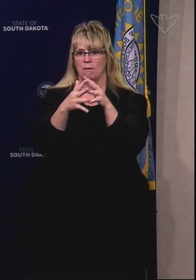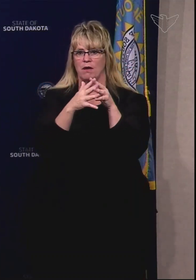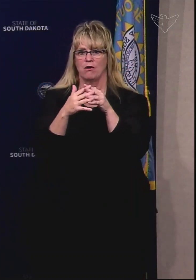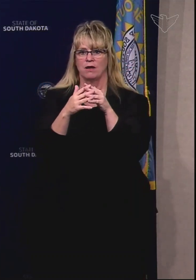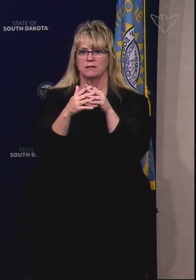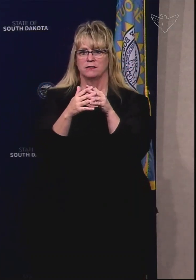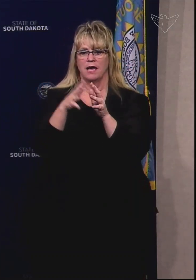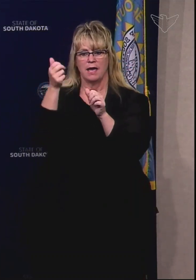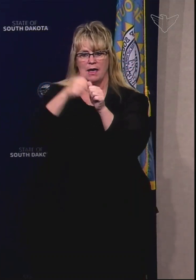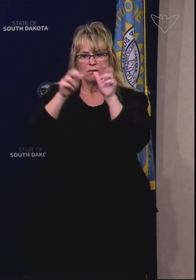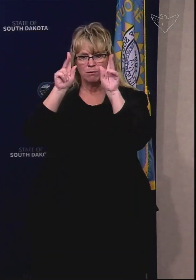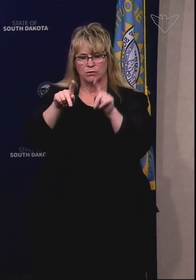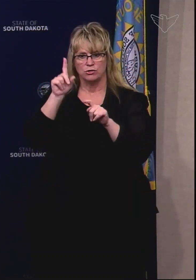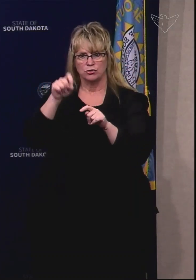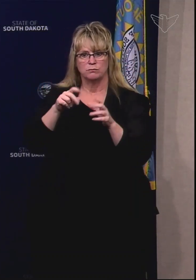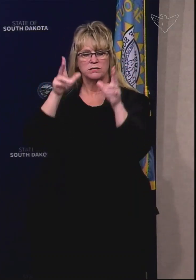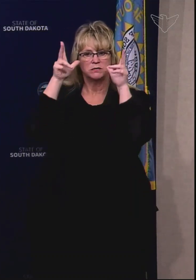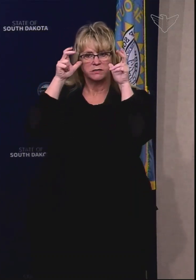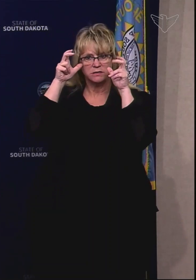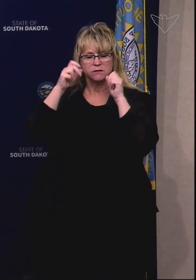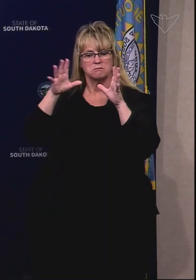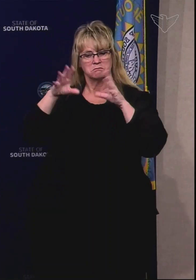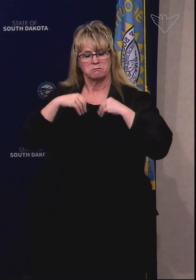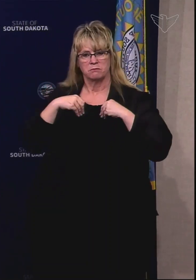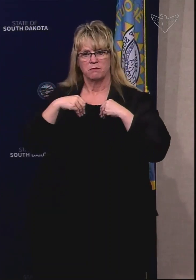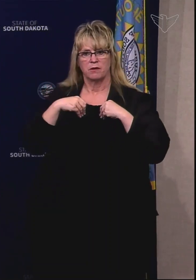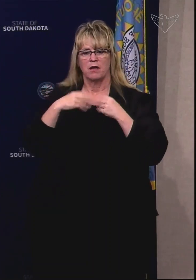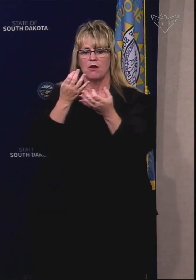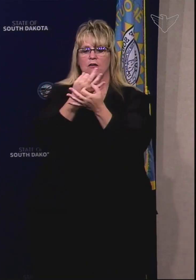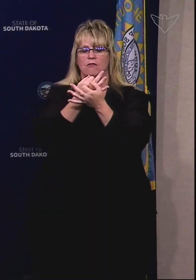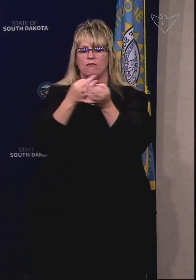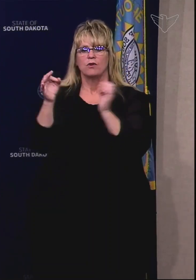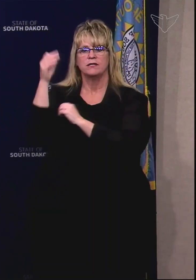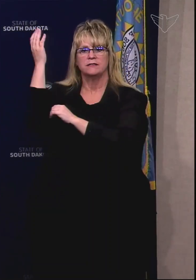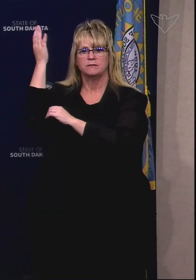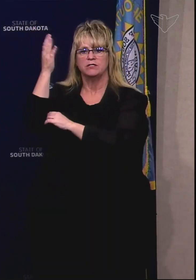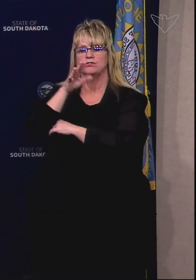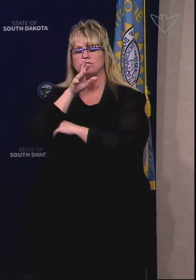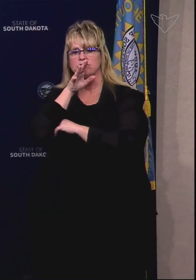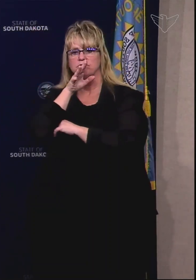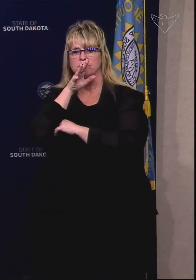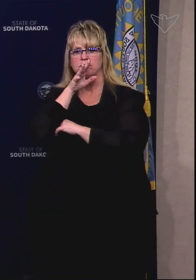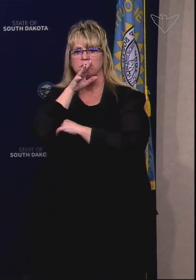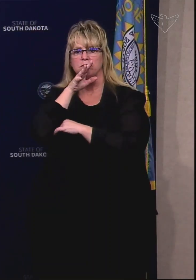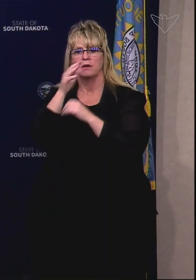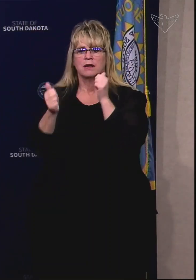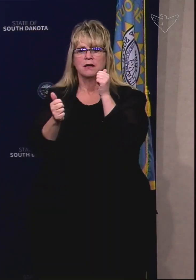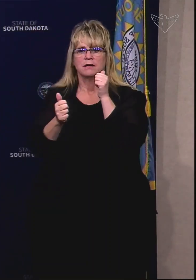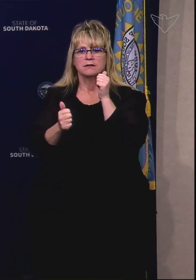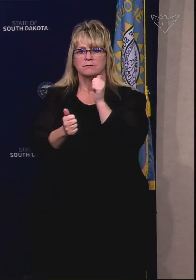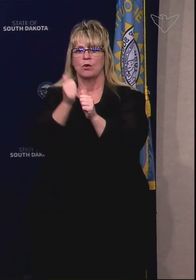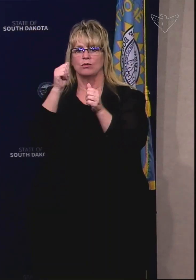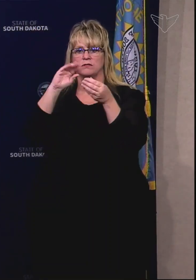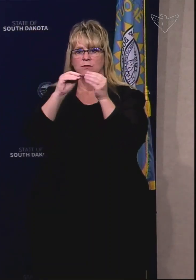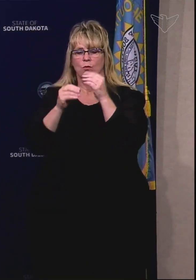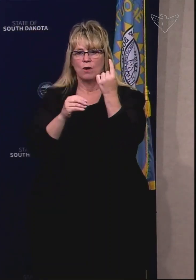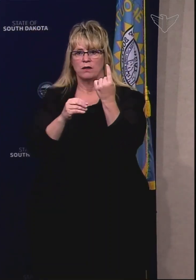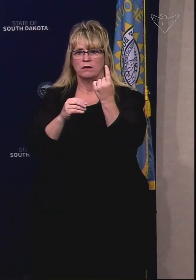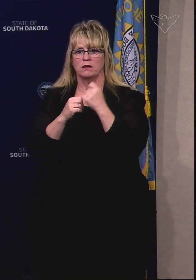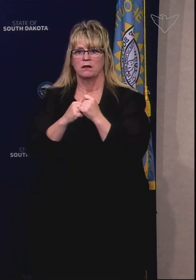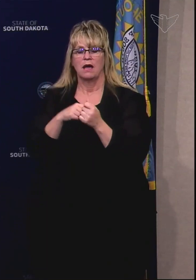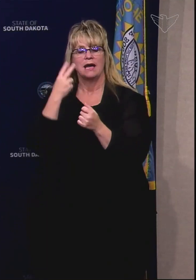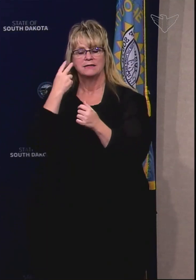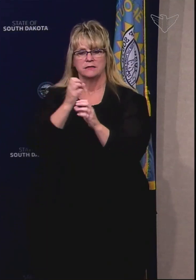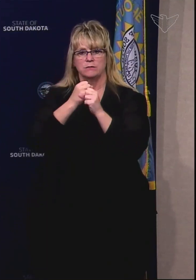every voice deserves to be heard. Free speech is one of our most fundamental rights. I see legitimate protests raising